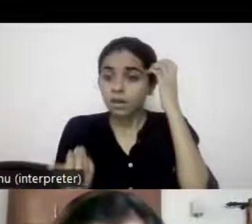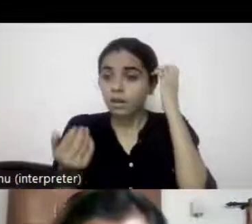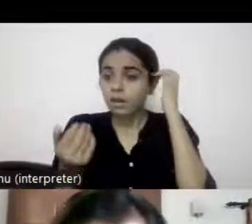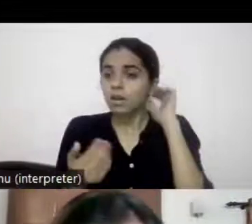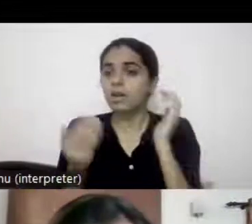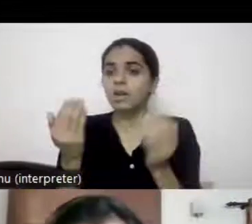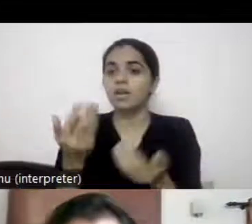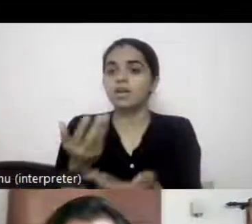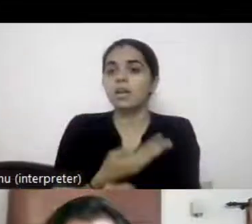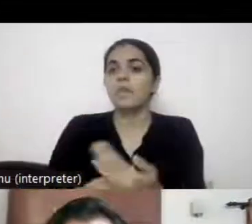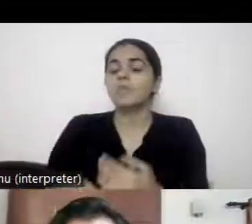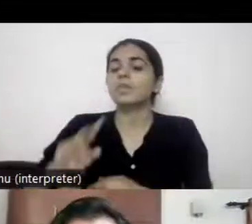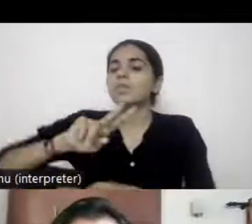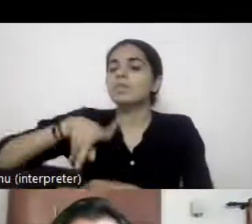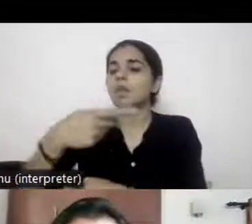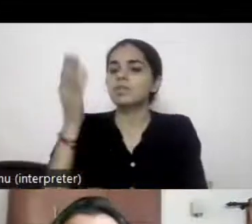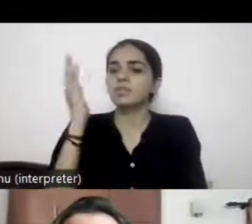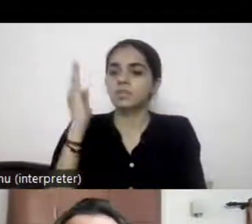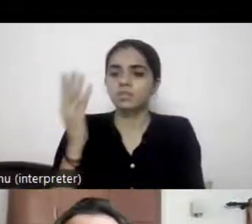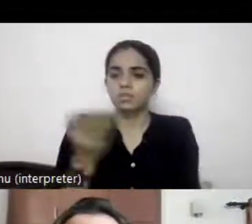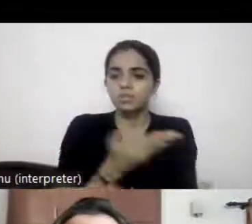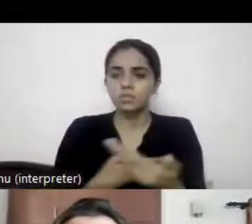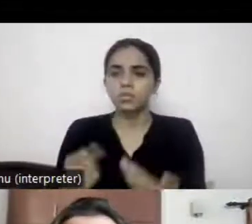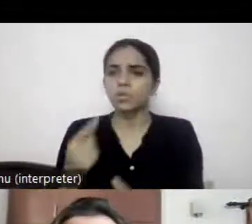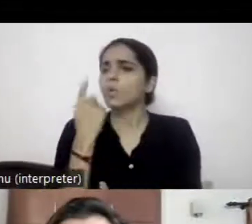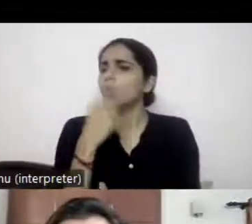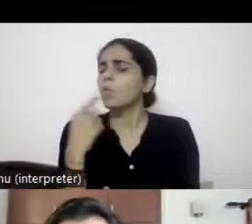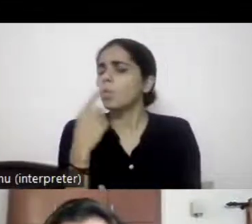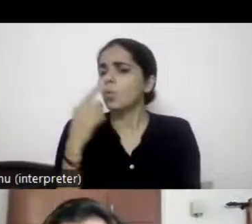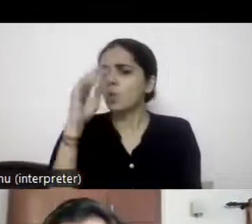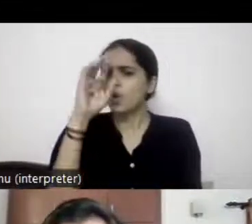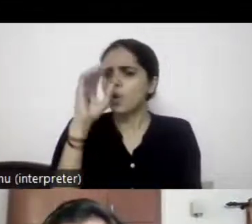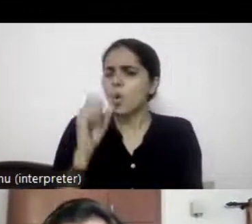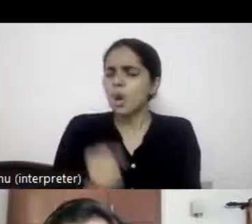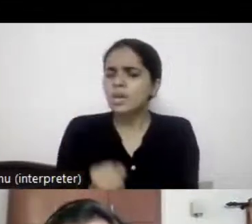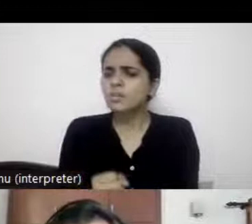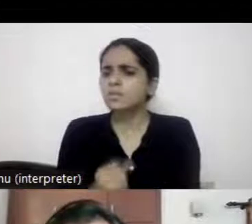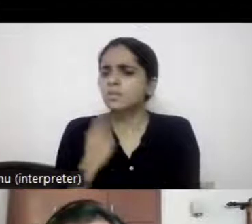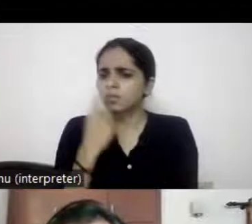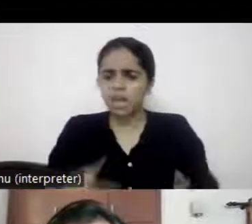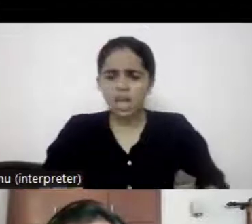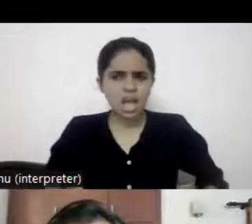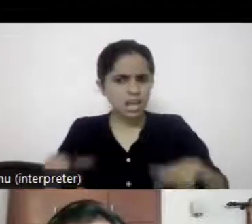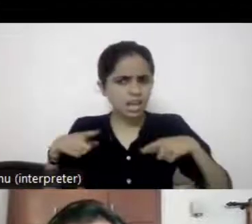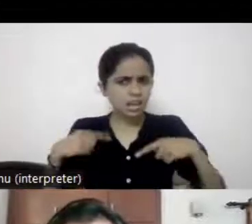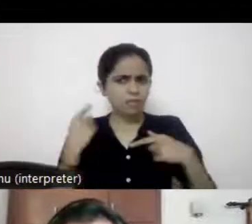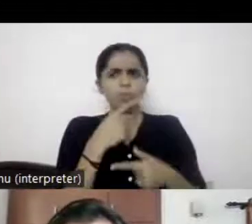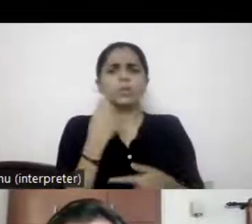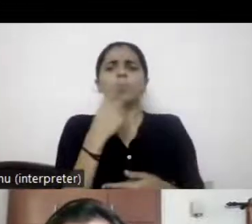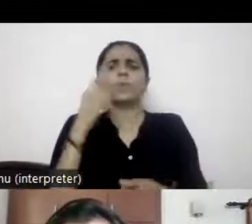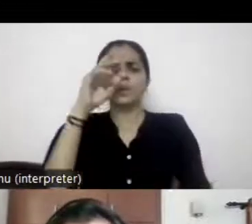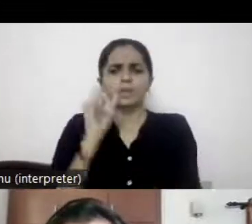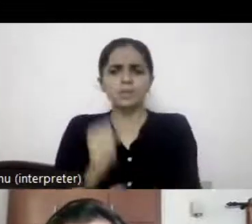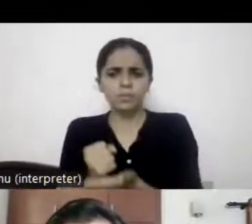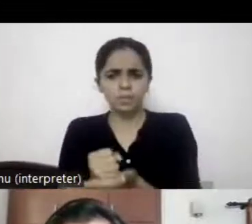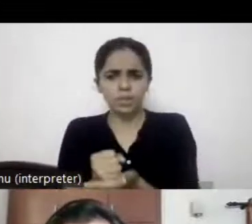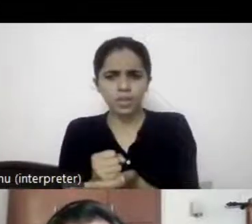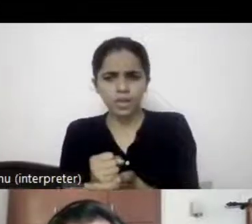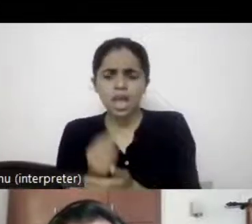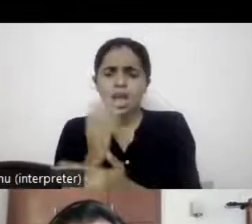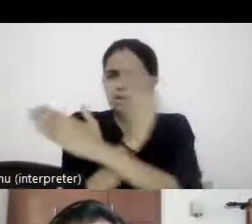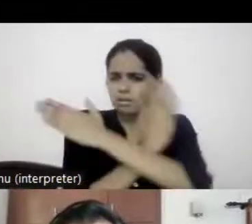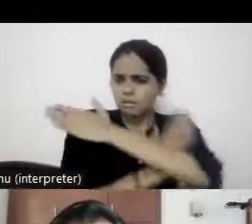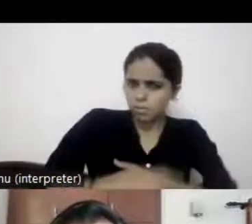next lecture. So who is deciding this quality of life for us and for the